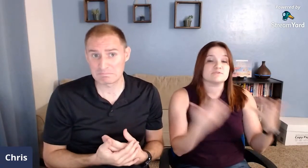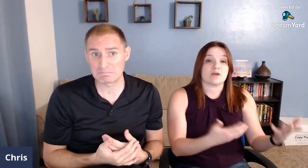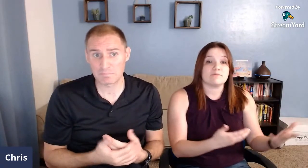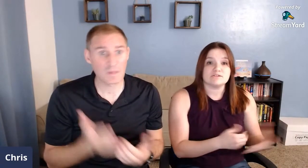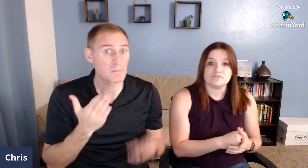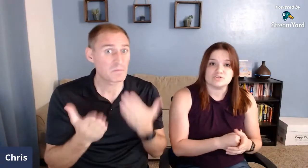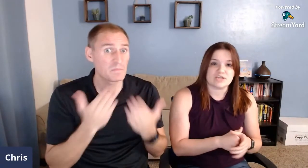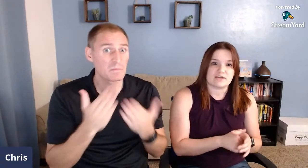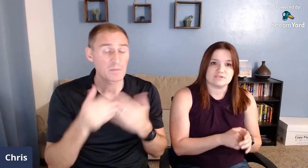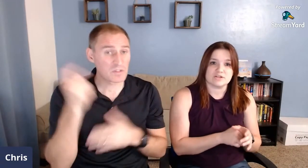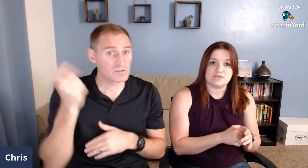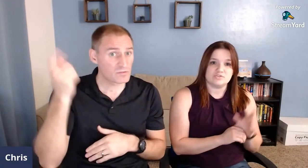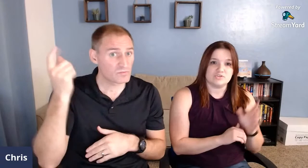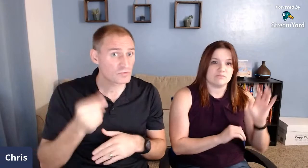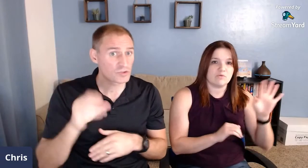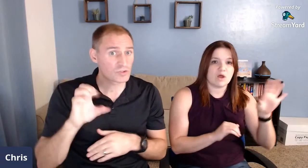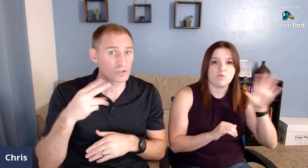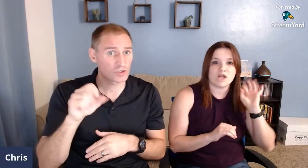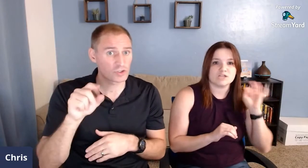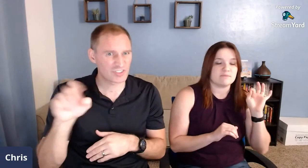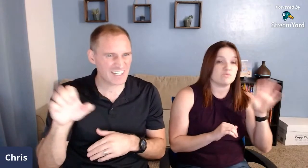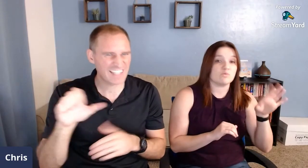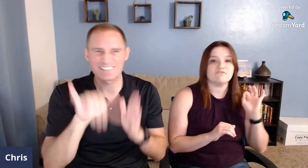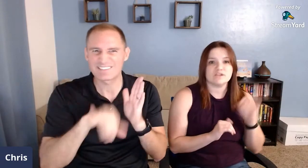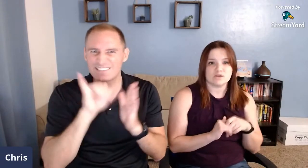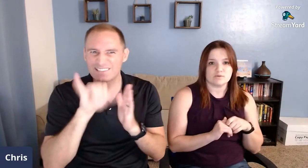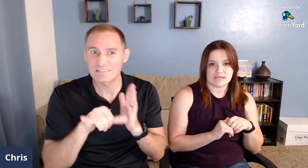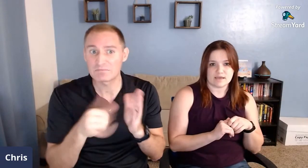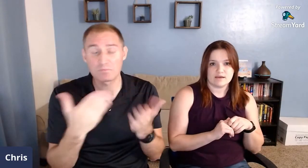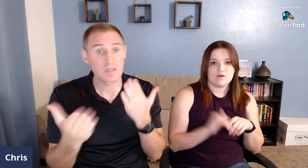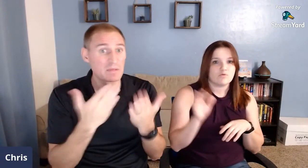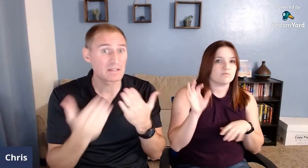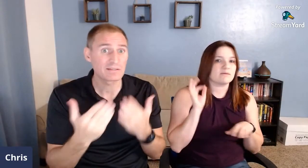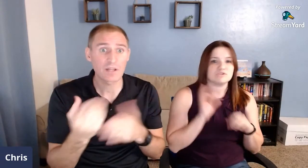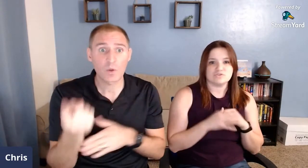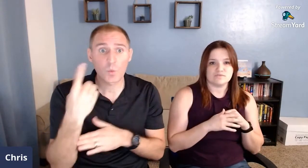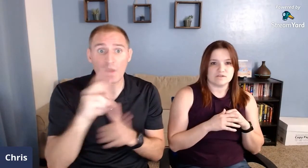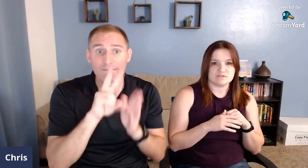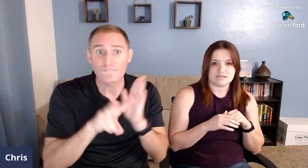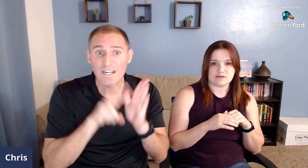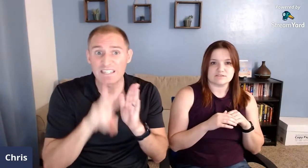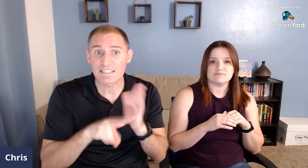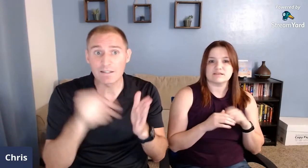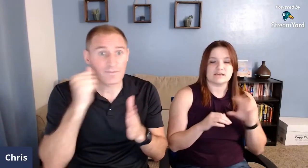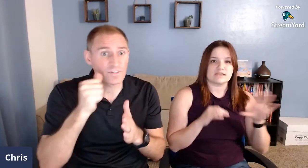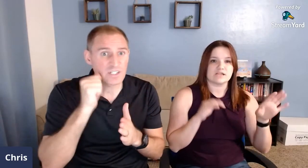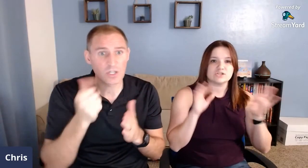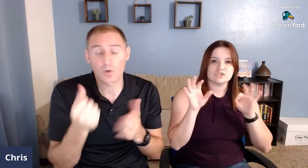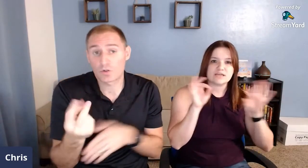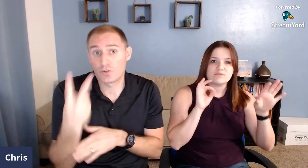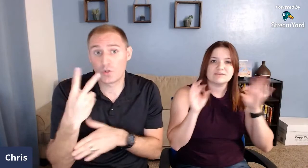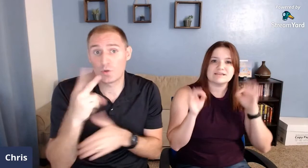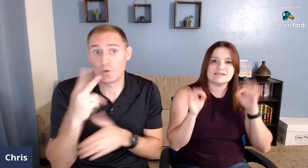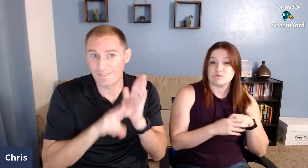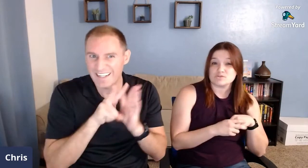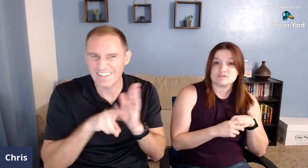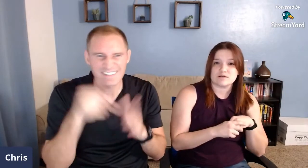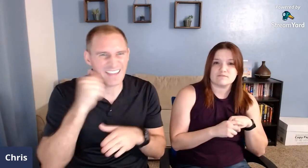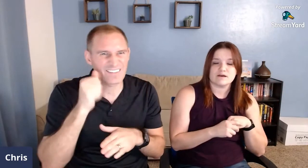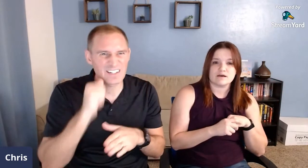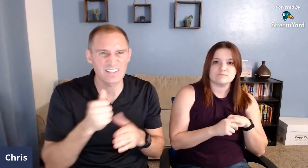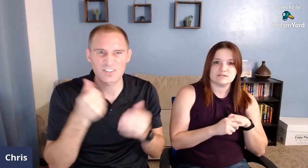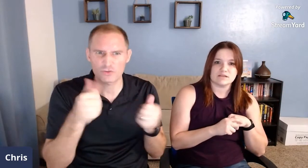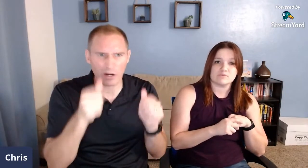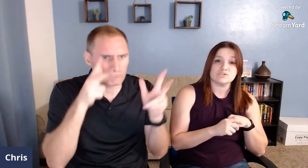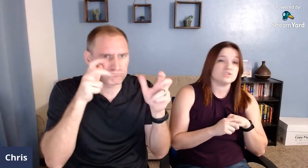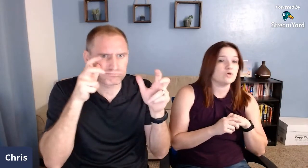Maybe subscribing to those channels on YouTube and watch maybe 1 video a day, or maybe 2 videos a day, or something like that, and to just kind of really expose